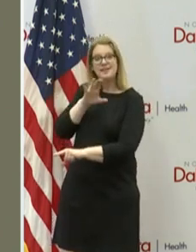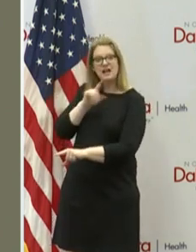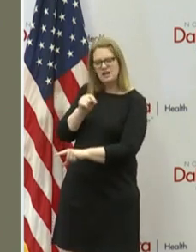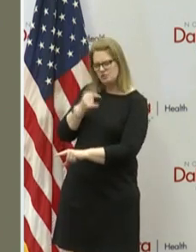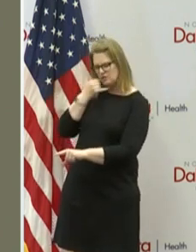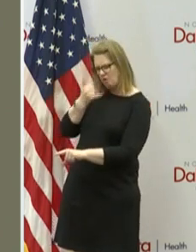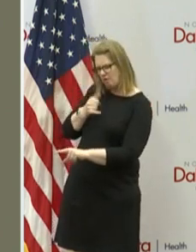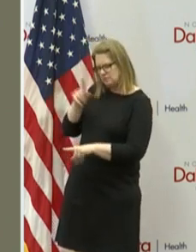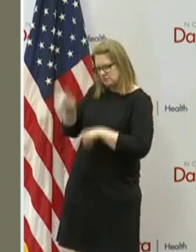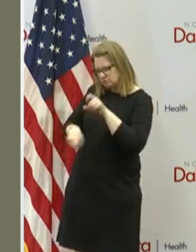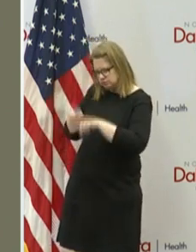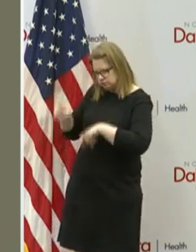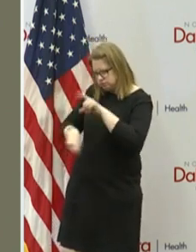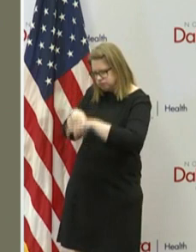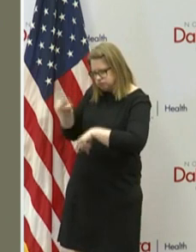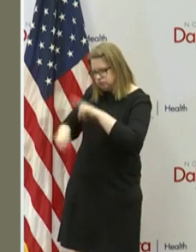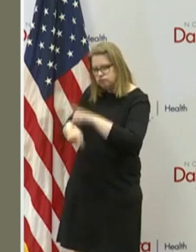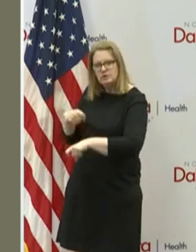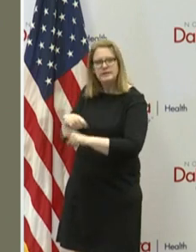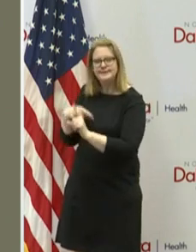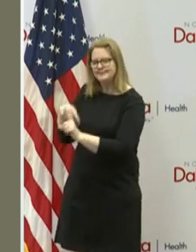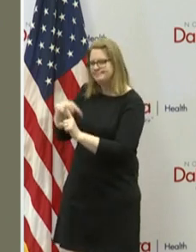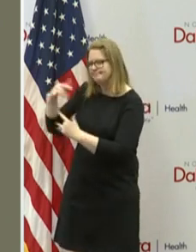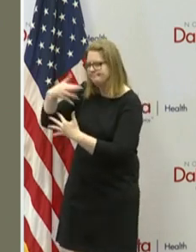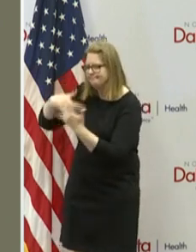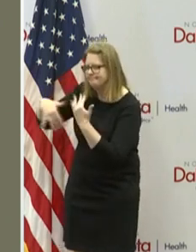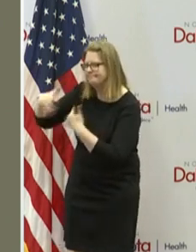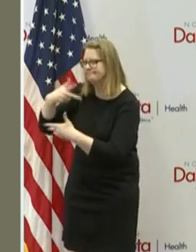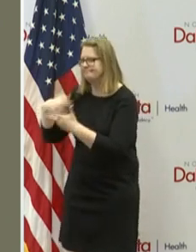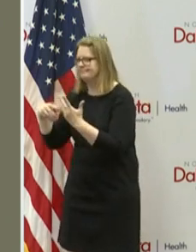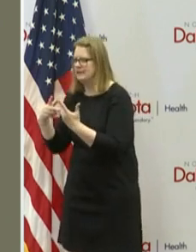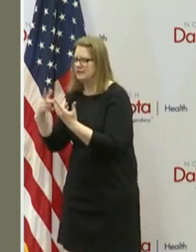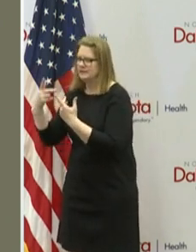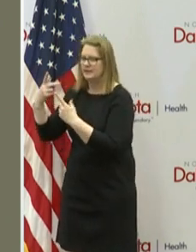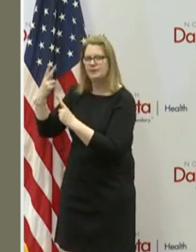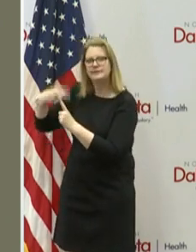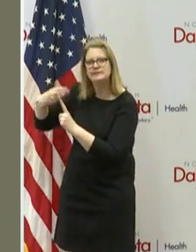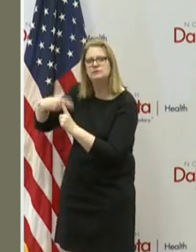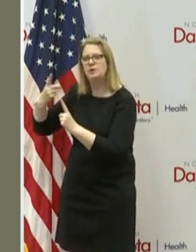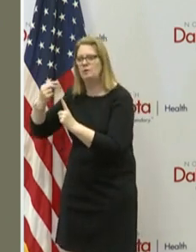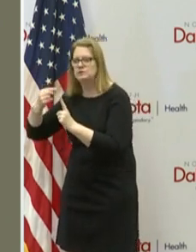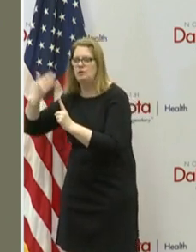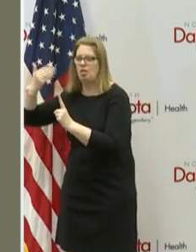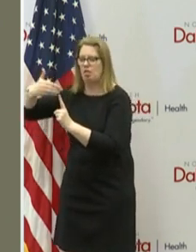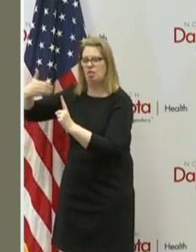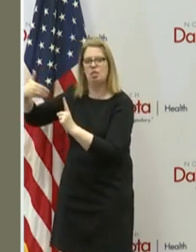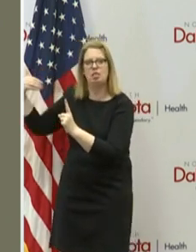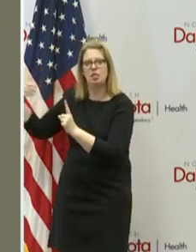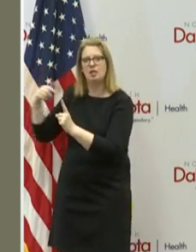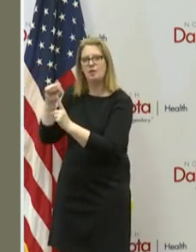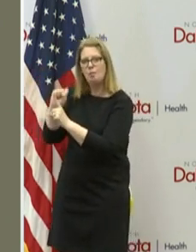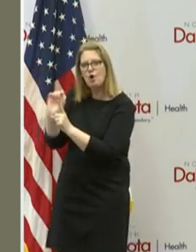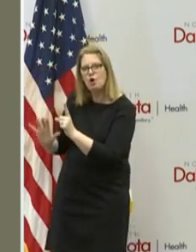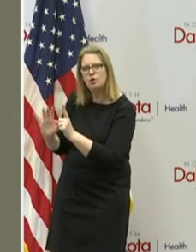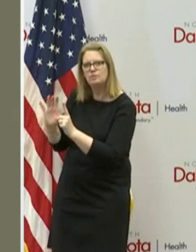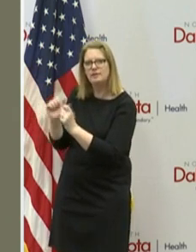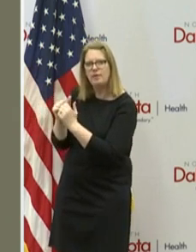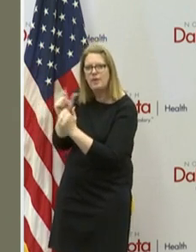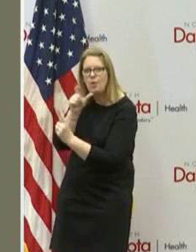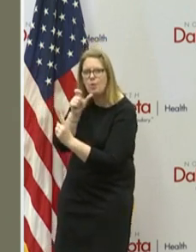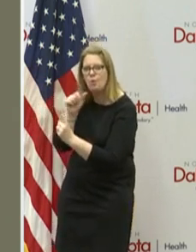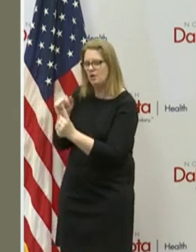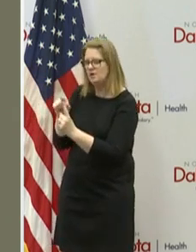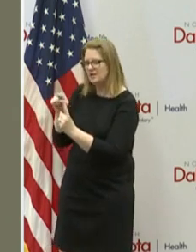looking at their other family members or close contacts that they work with. And again, if we know that it